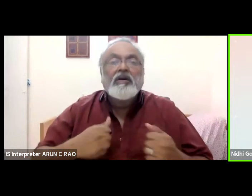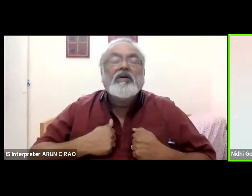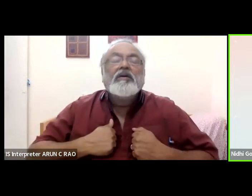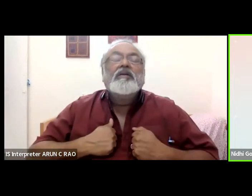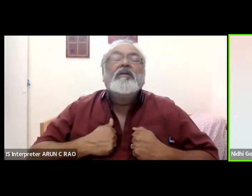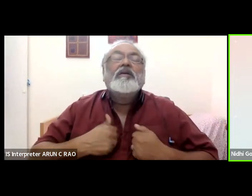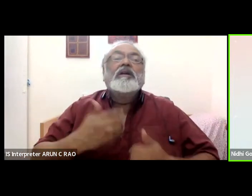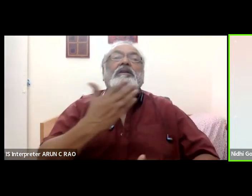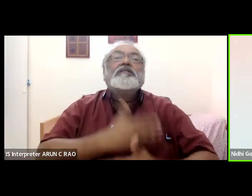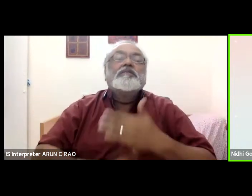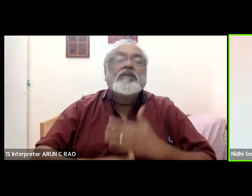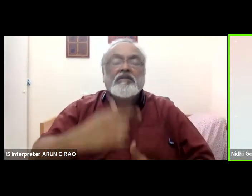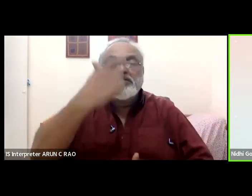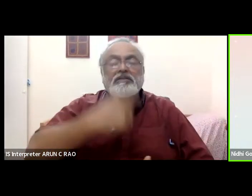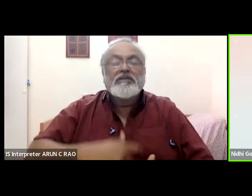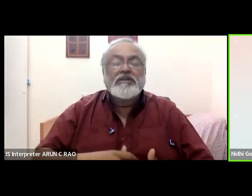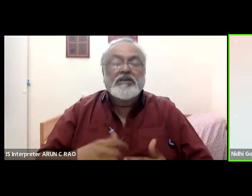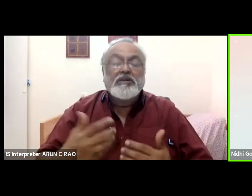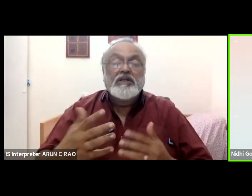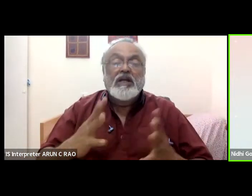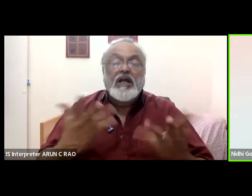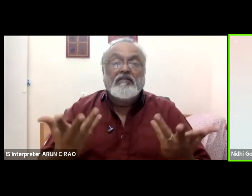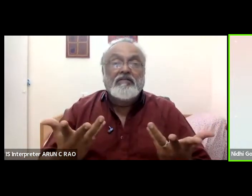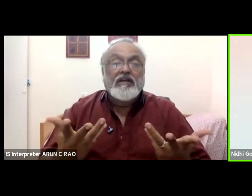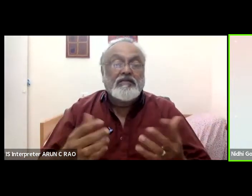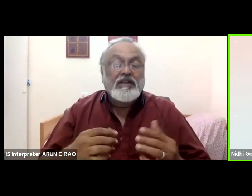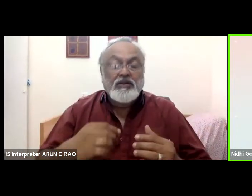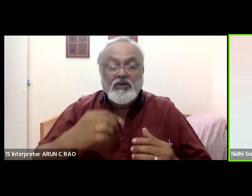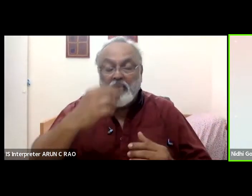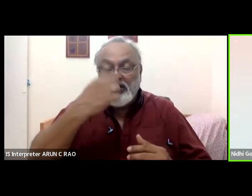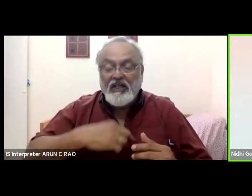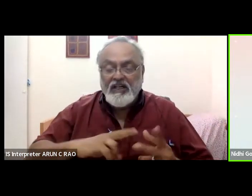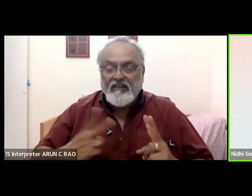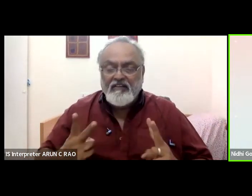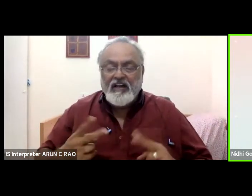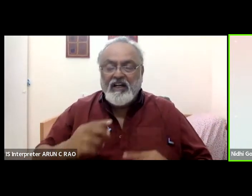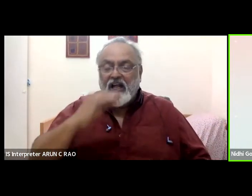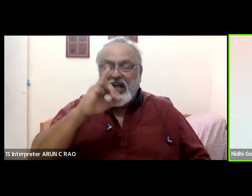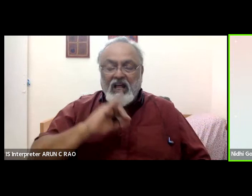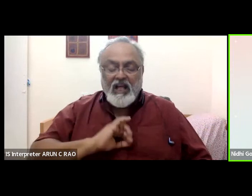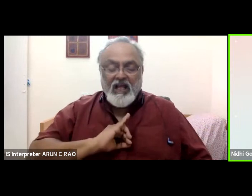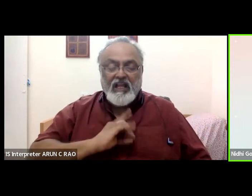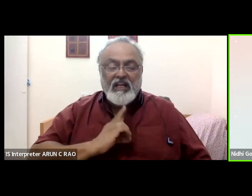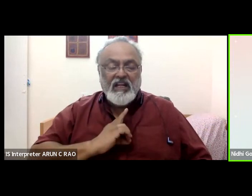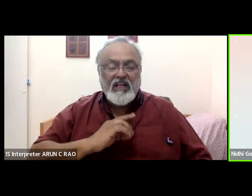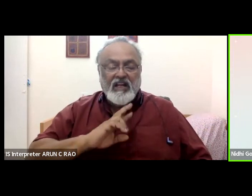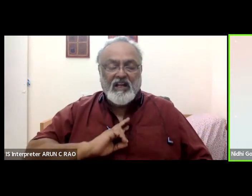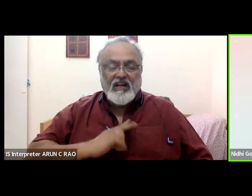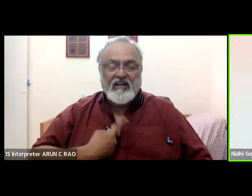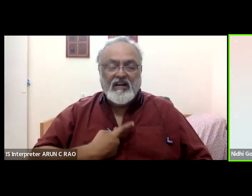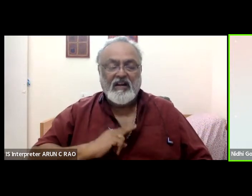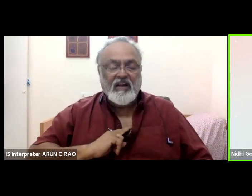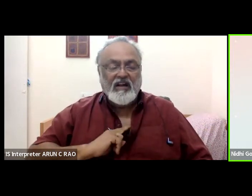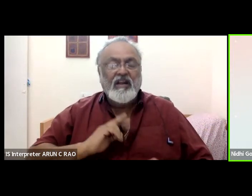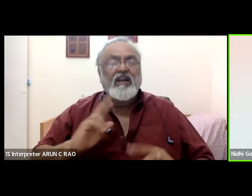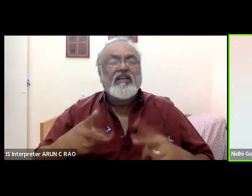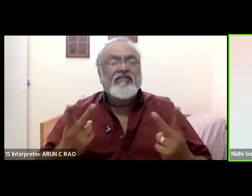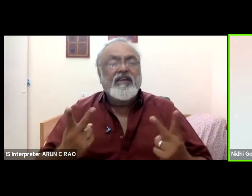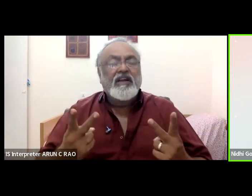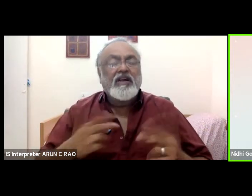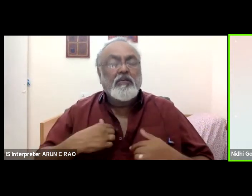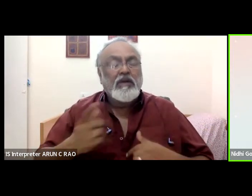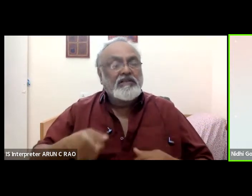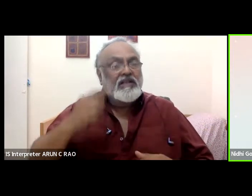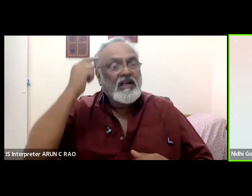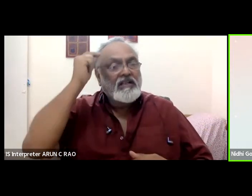are vulnerable or have intersectional identities or are living at the margins. I think by beginning with the thought